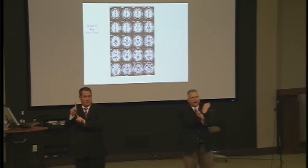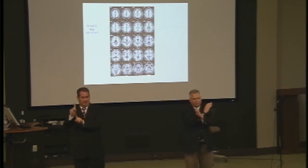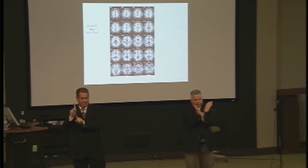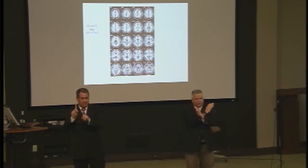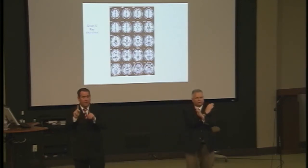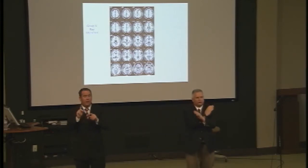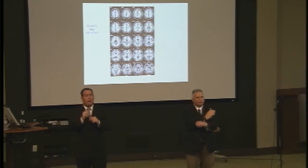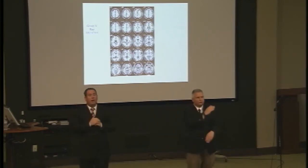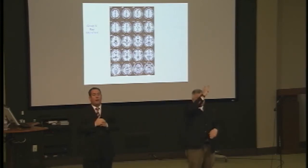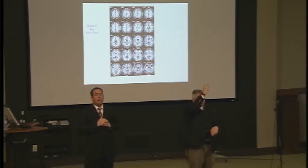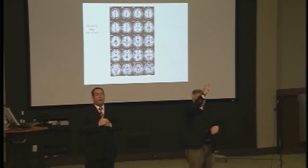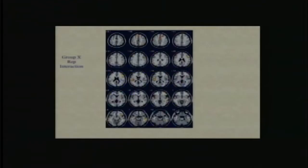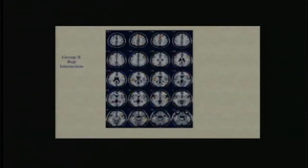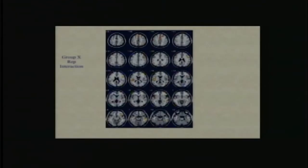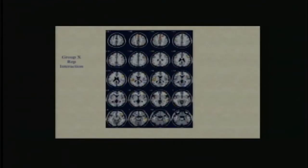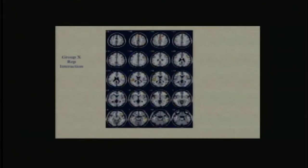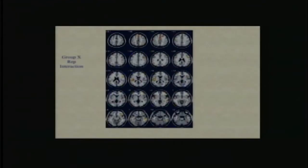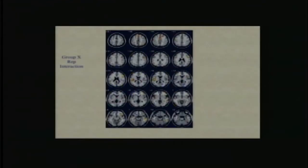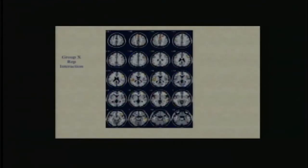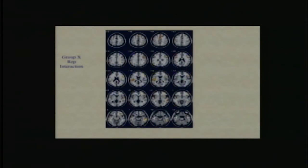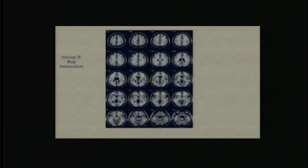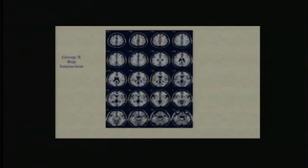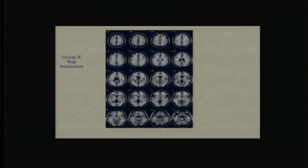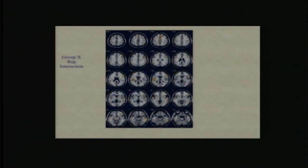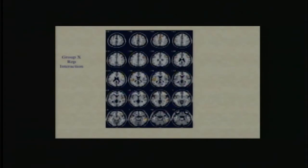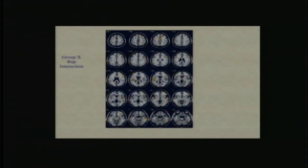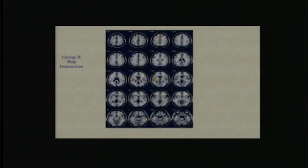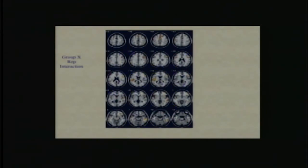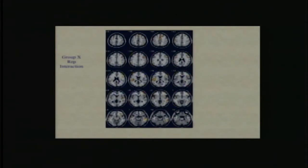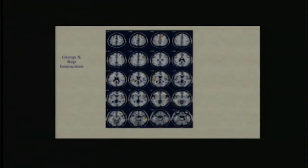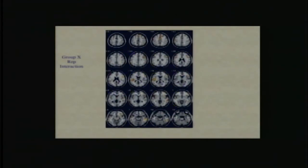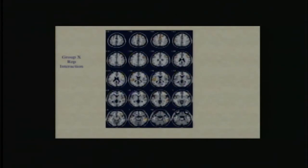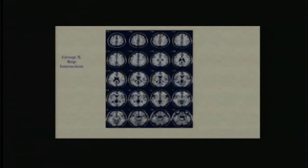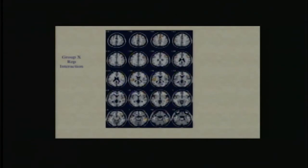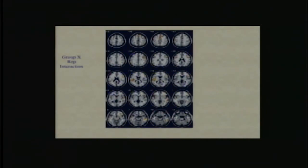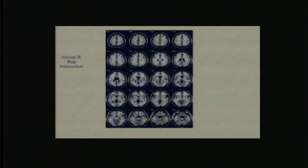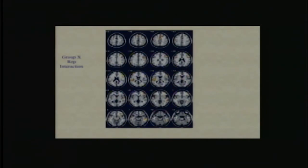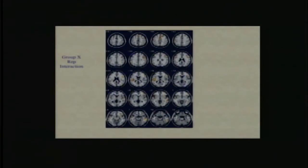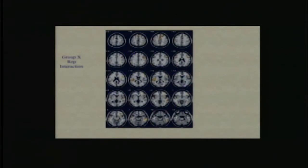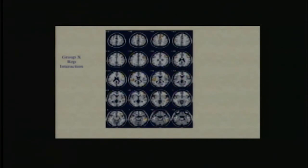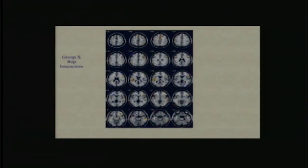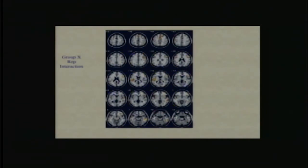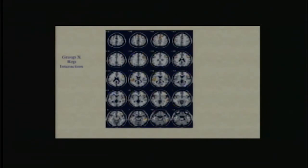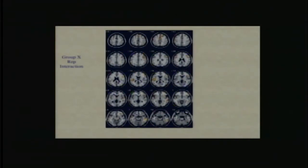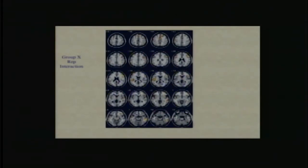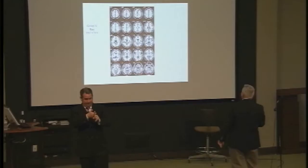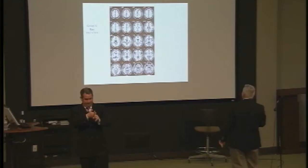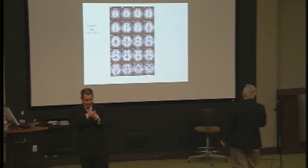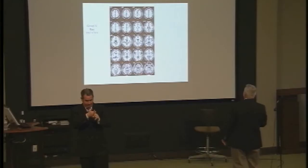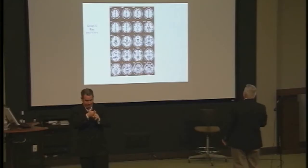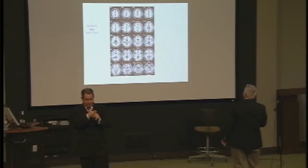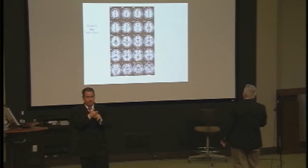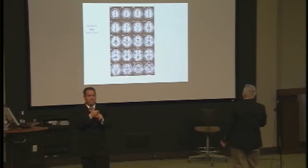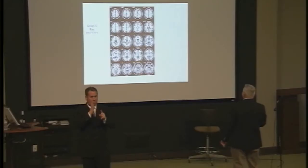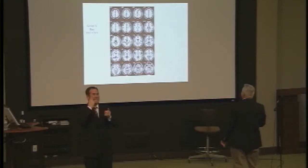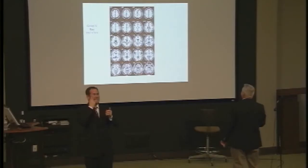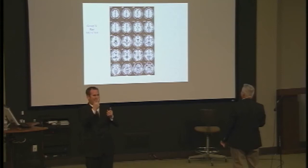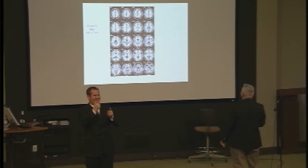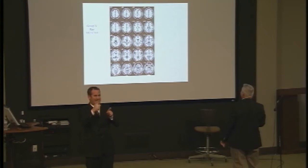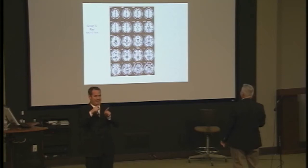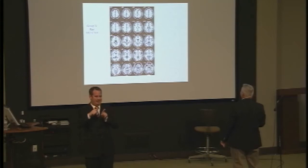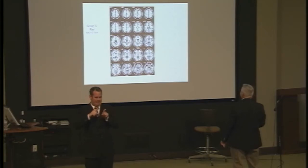is entirely disordinal, which means it goes in the opposite direction. And so in all of these regions shown in yellow,